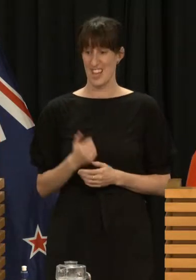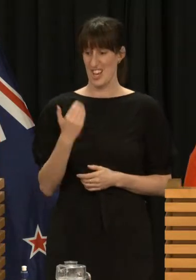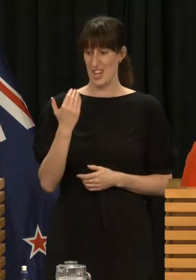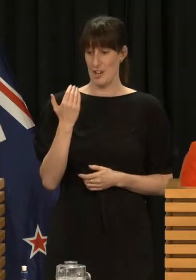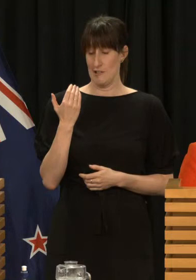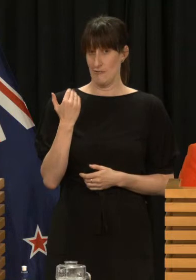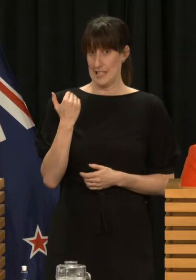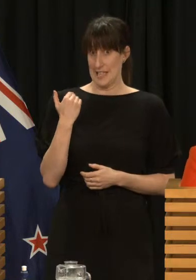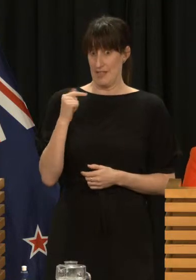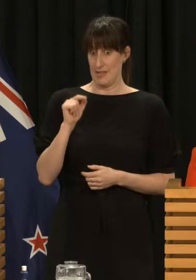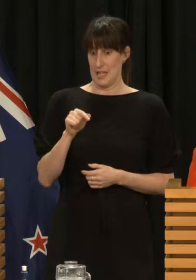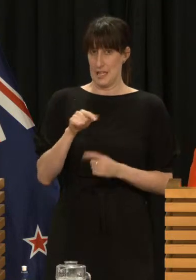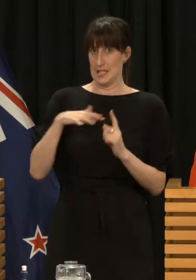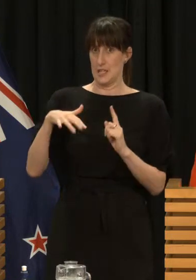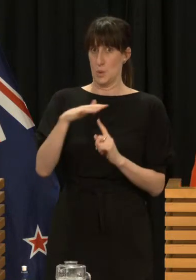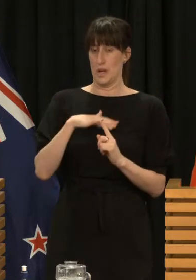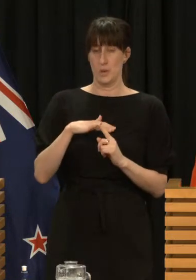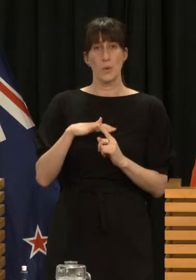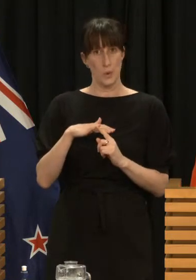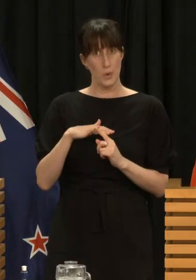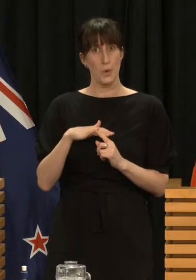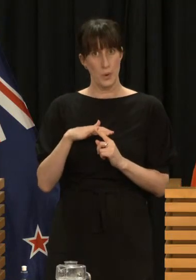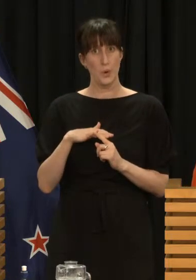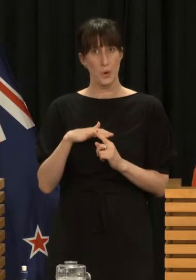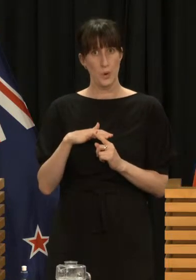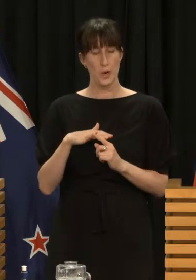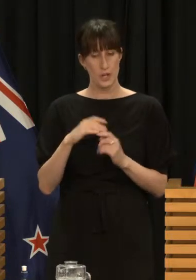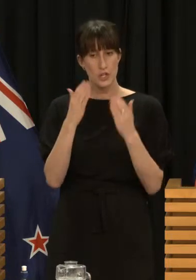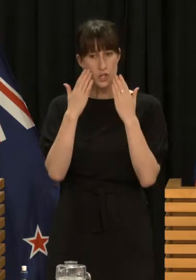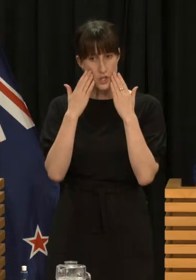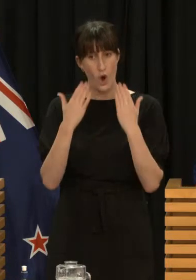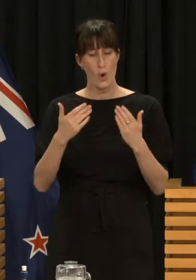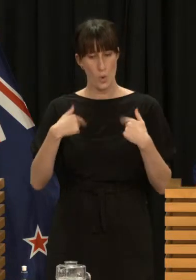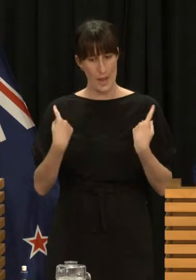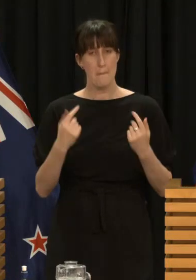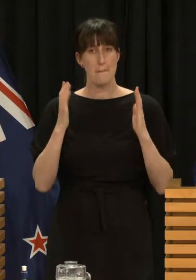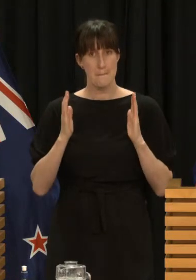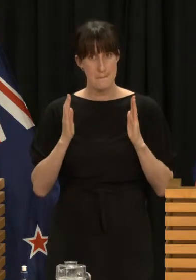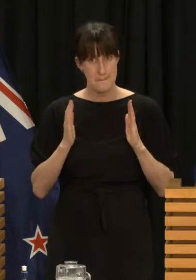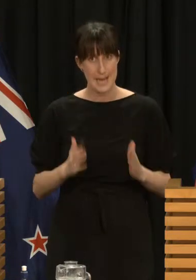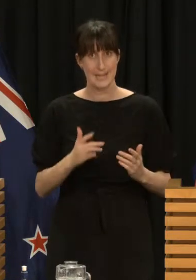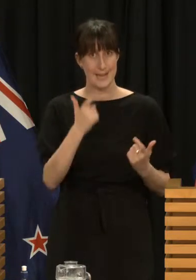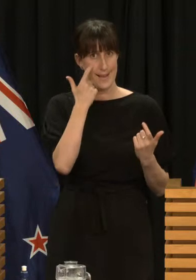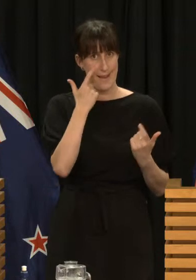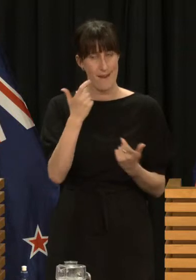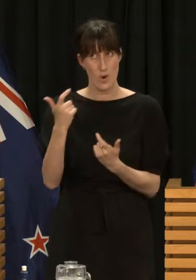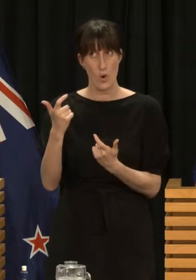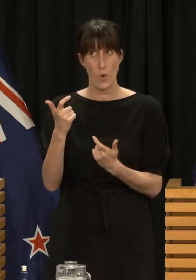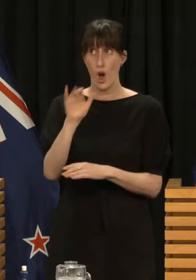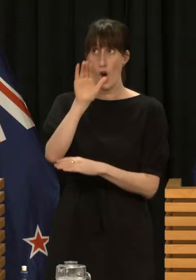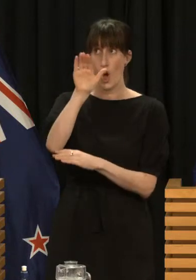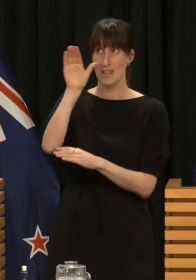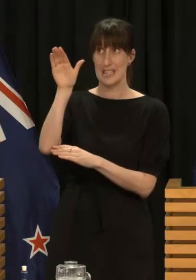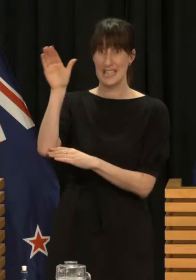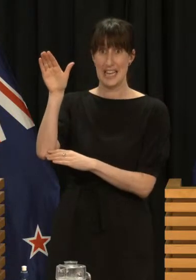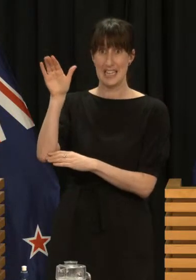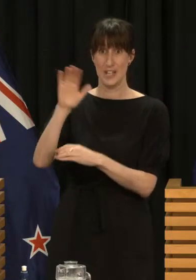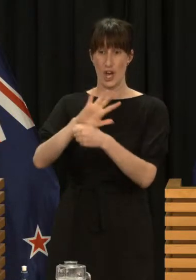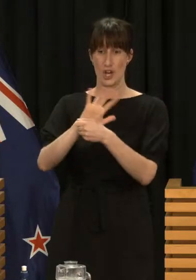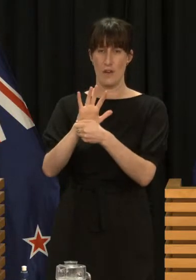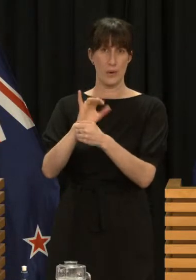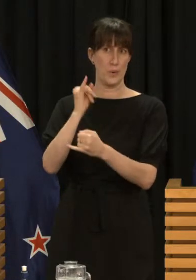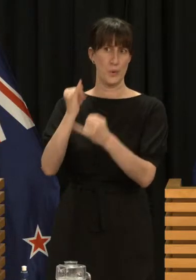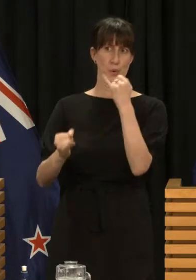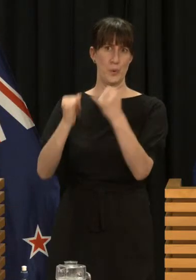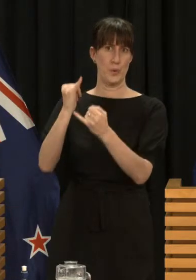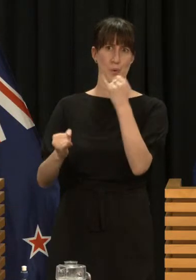highlighted just how important all of our ongoing vigilance is. COVID-19 continues to rage around the globe, and if we're to